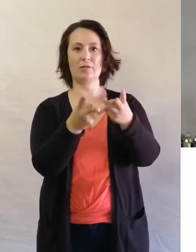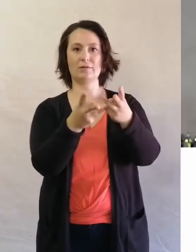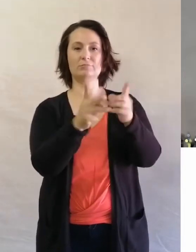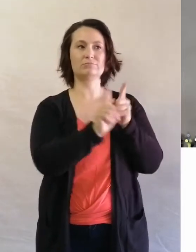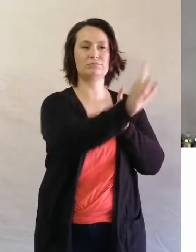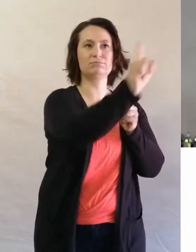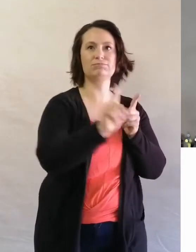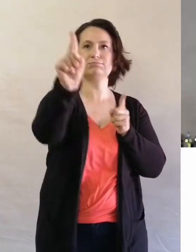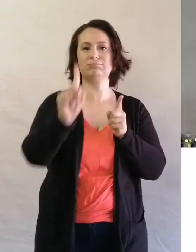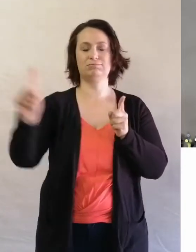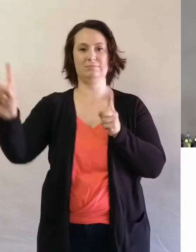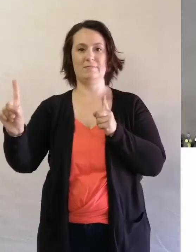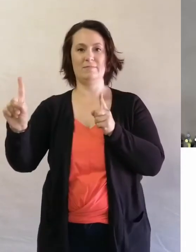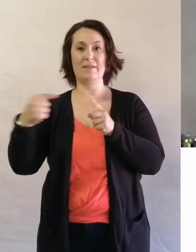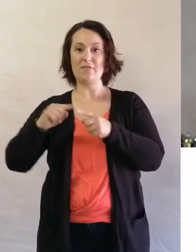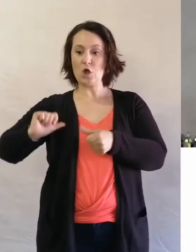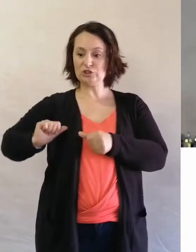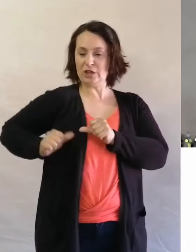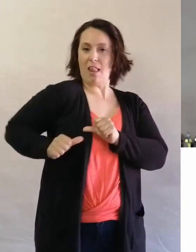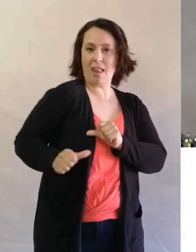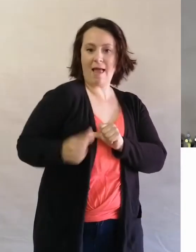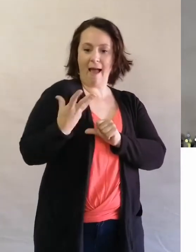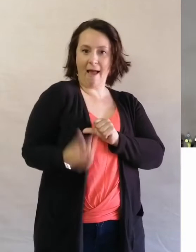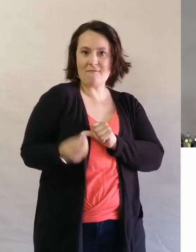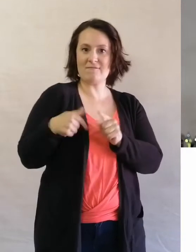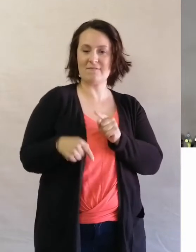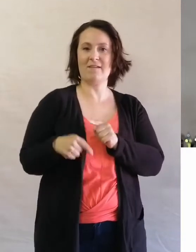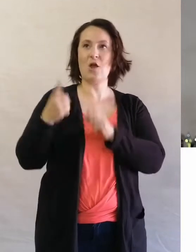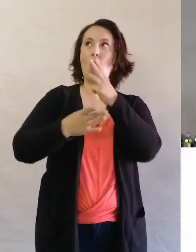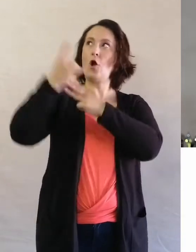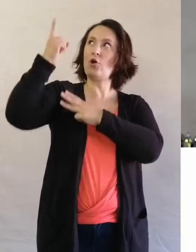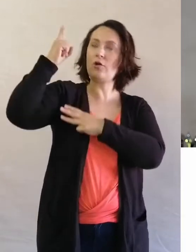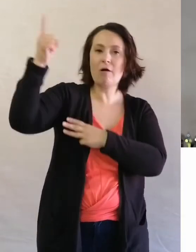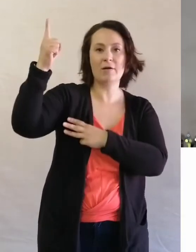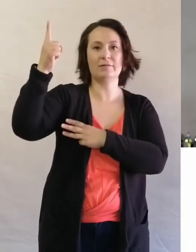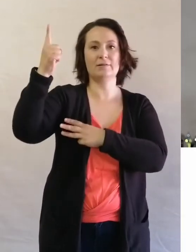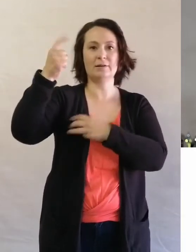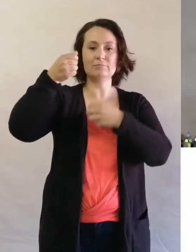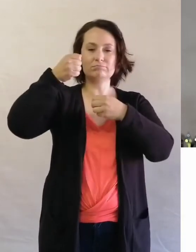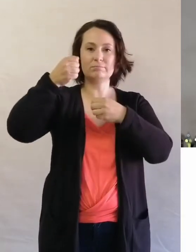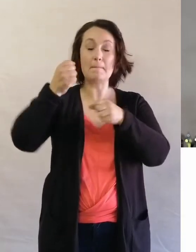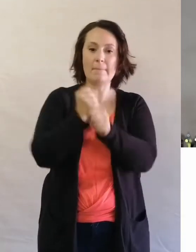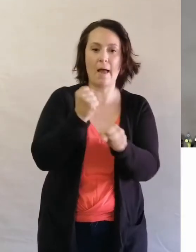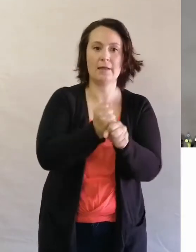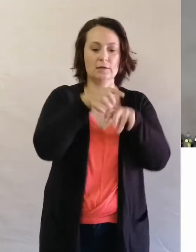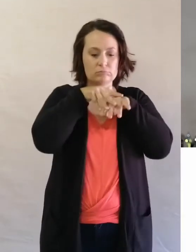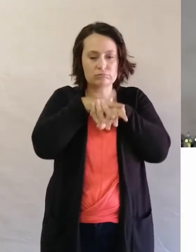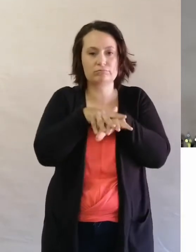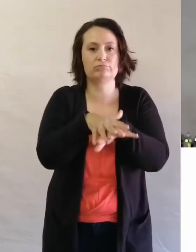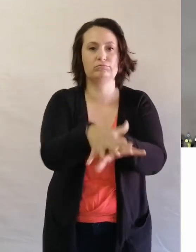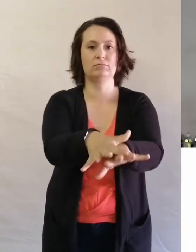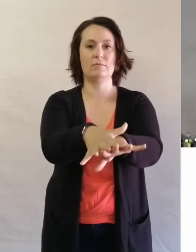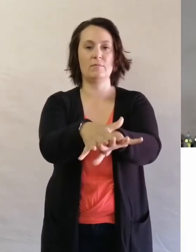In your genetic has been wired by God, the raising up of leaders, the releasing of those leaders